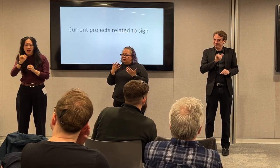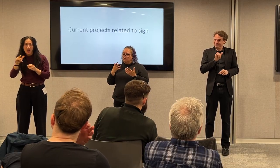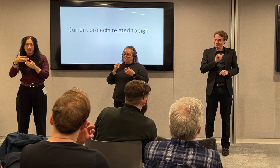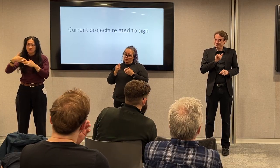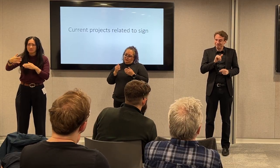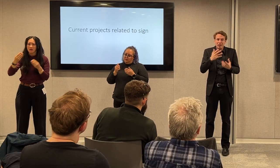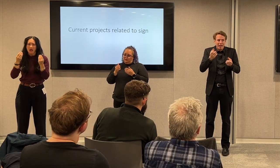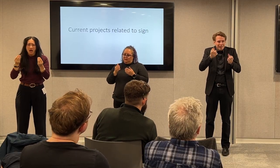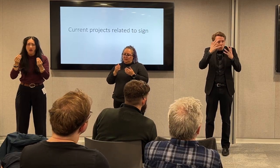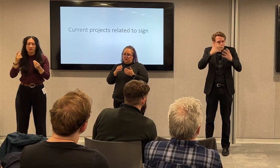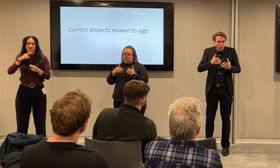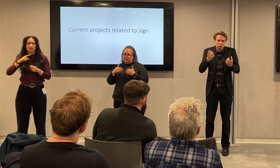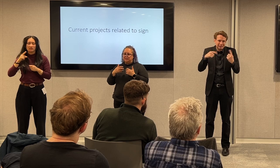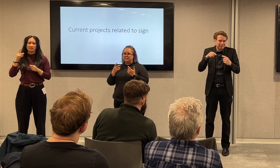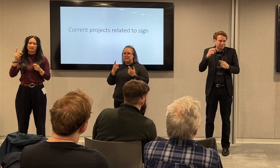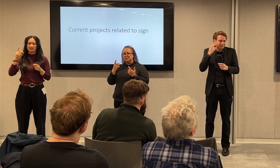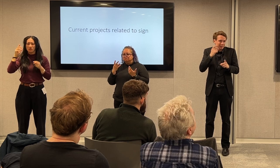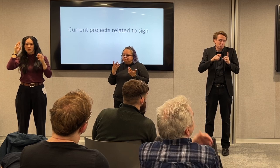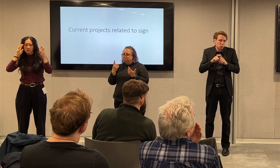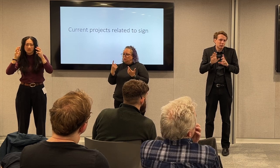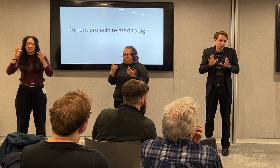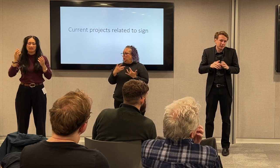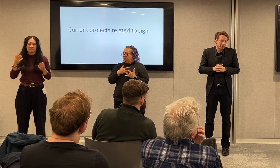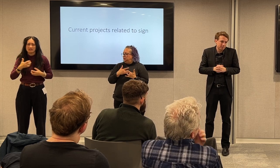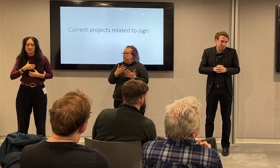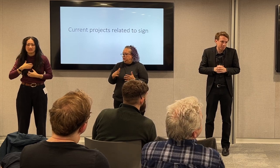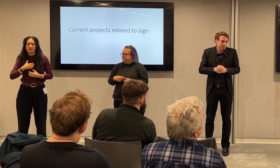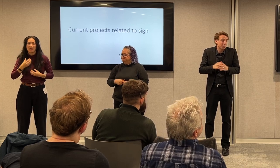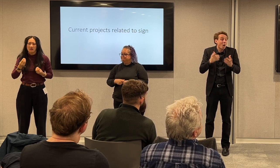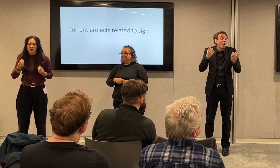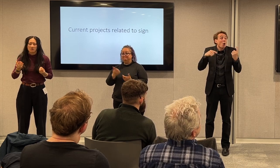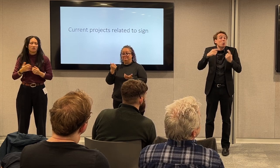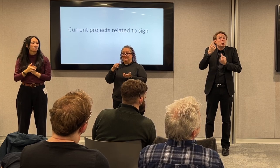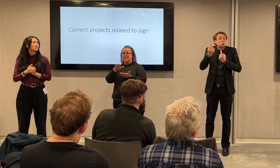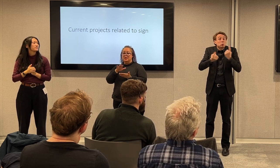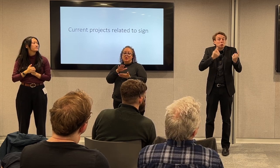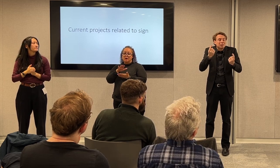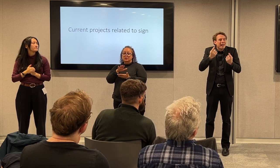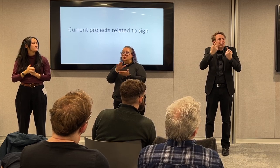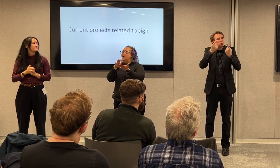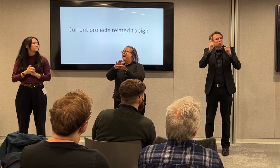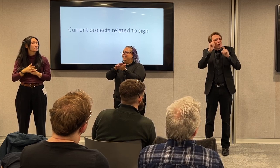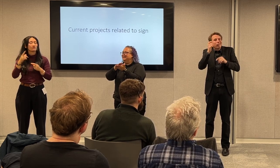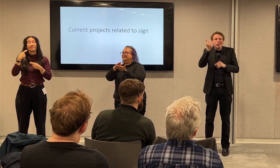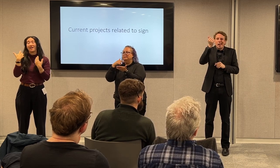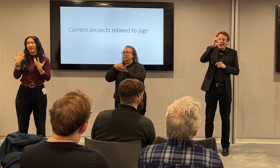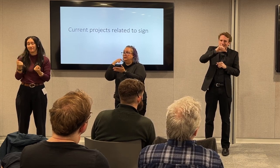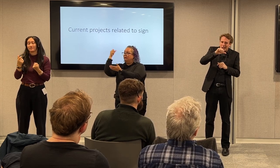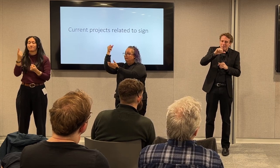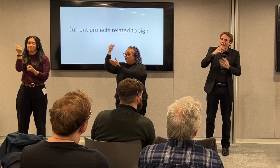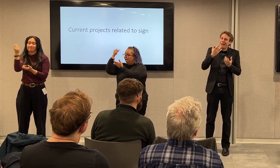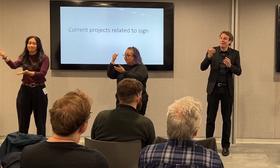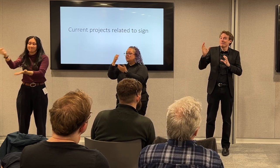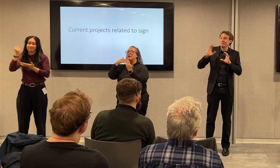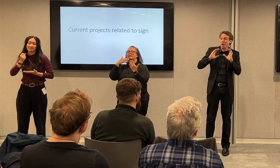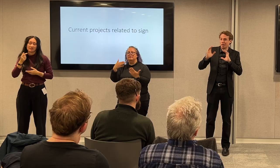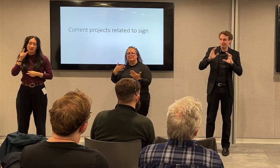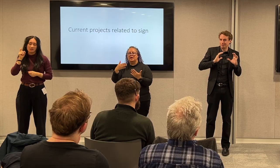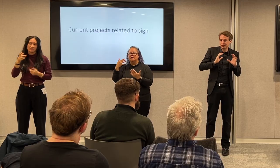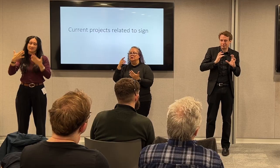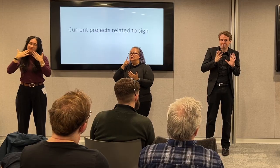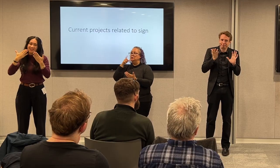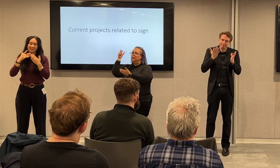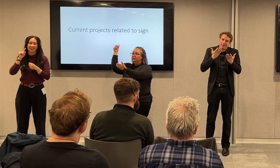Now, we're academics, we're funded. I have to thank the funders. I'm going to show you 3